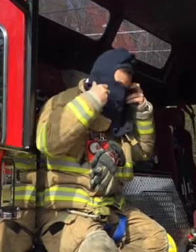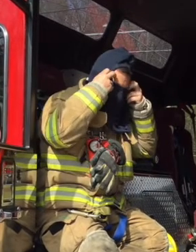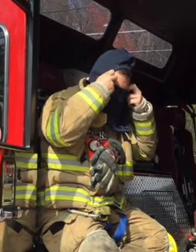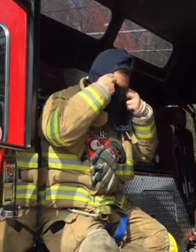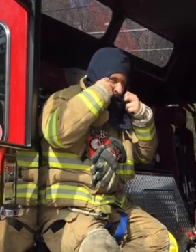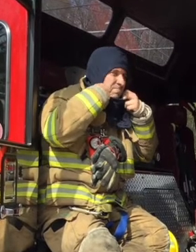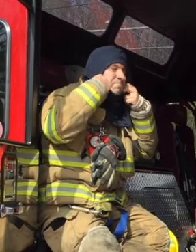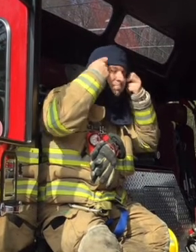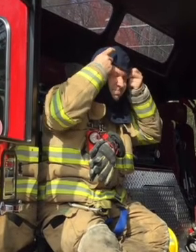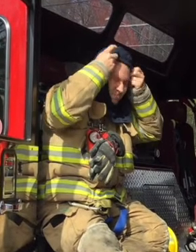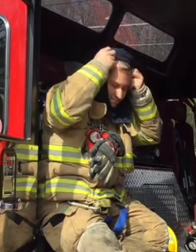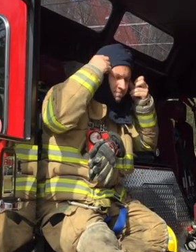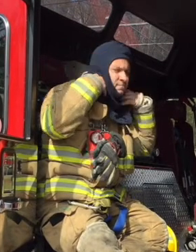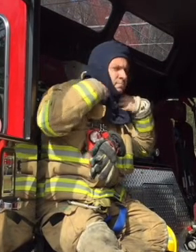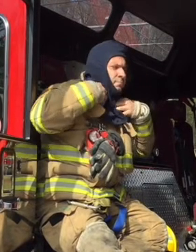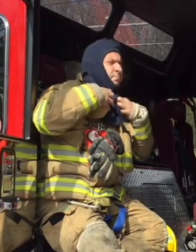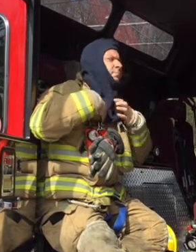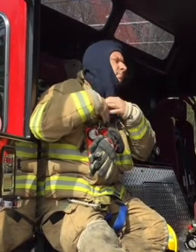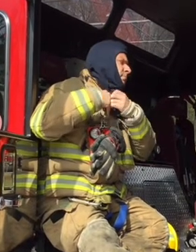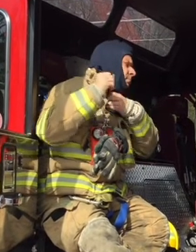We have to put our hood on.